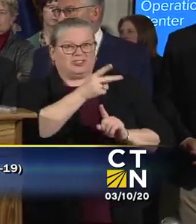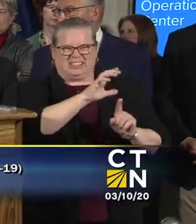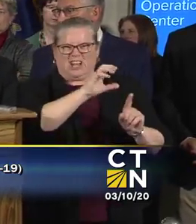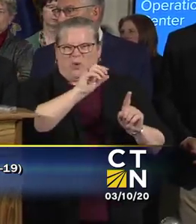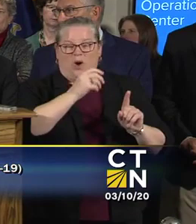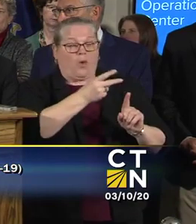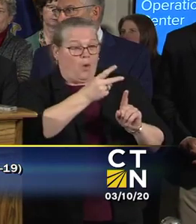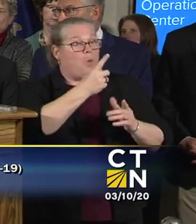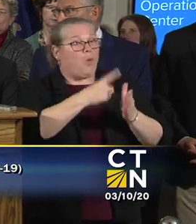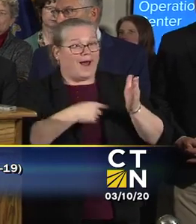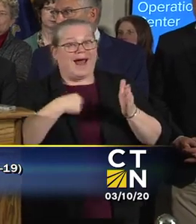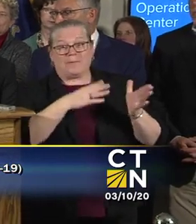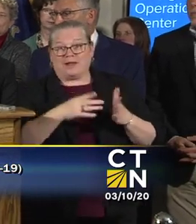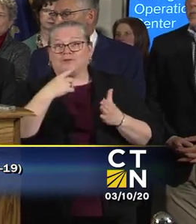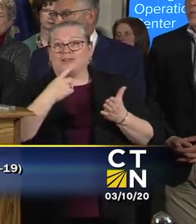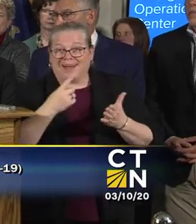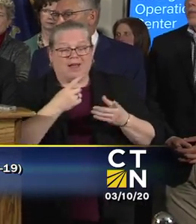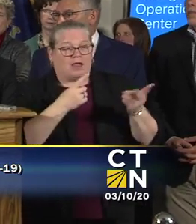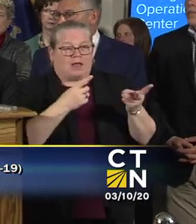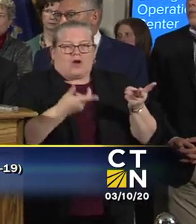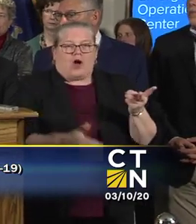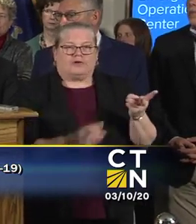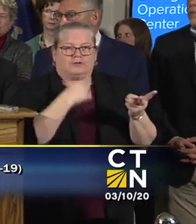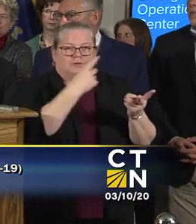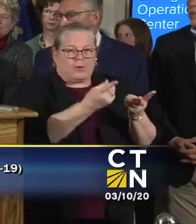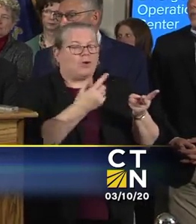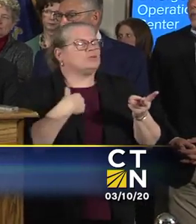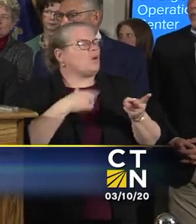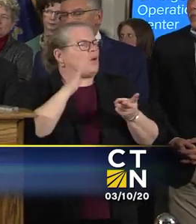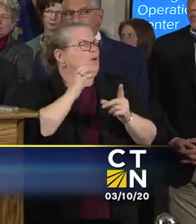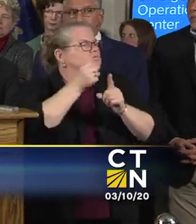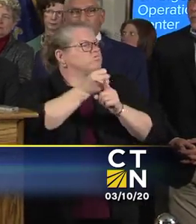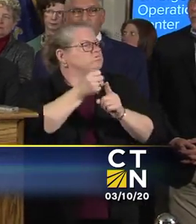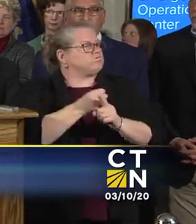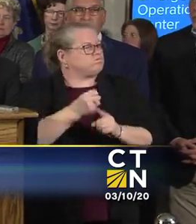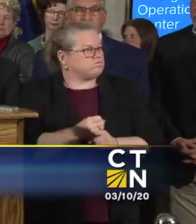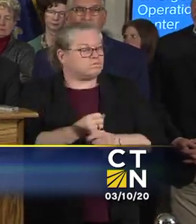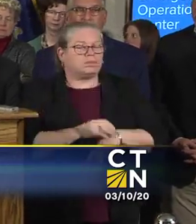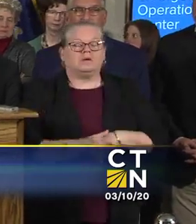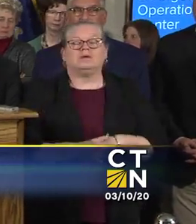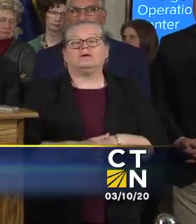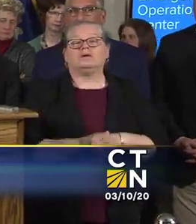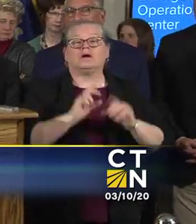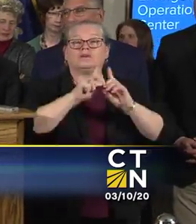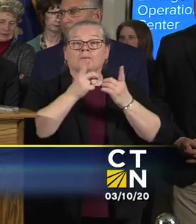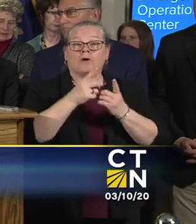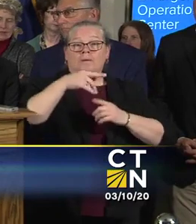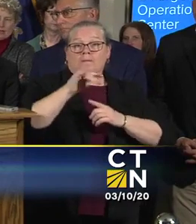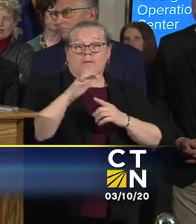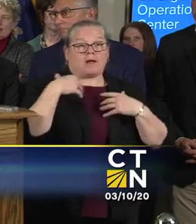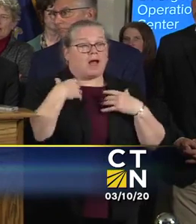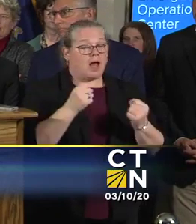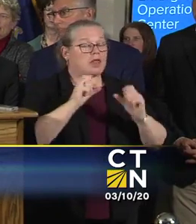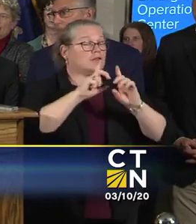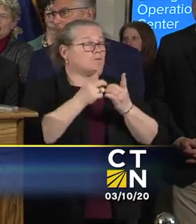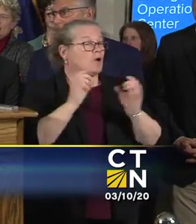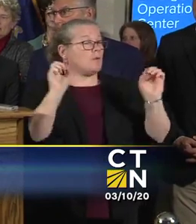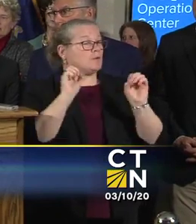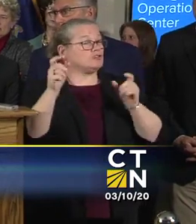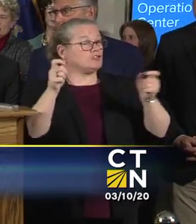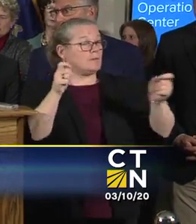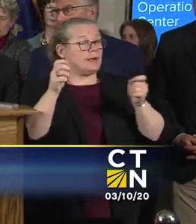say, so I will just give you some highlights. The Department of Public Health and the Department of Emergency Management Services and Homeland